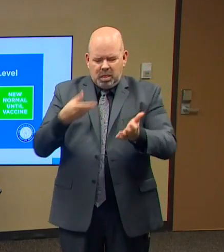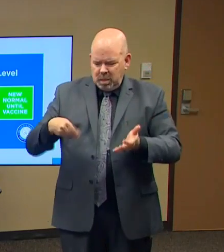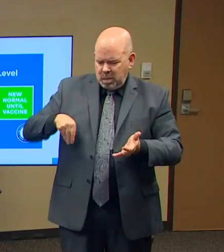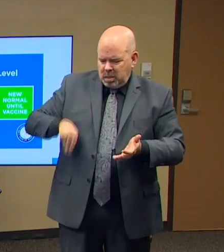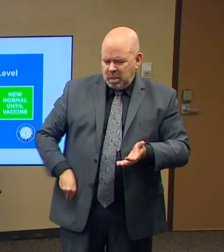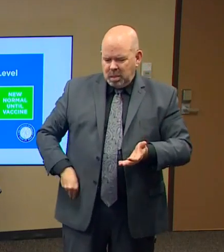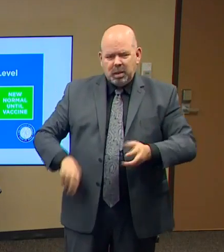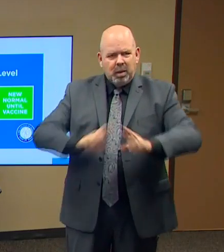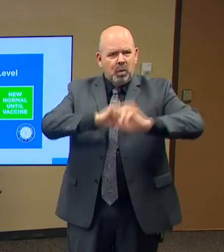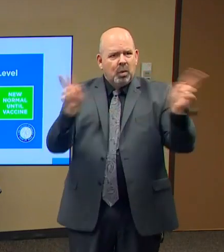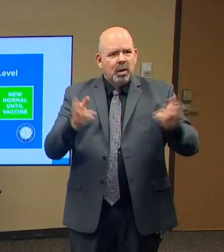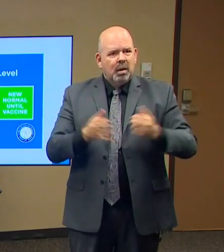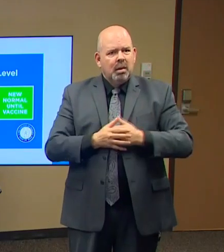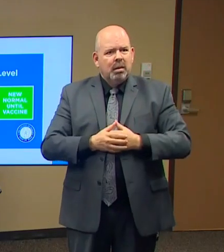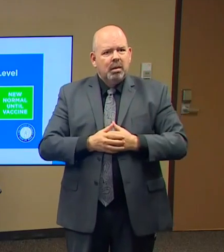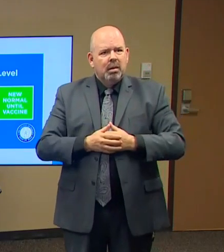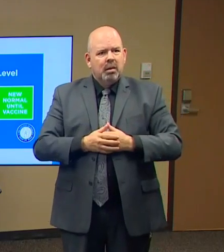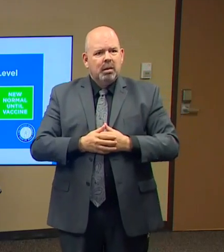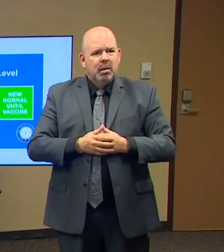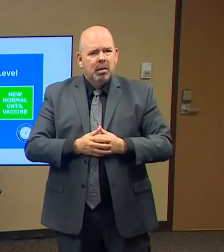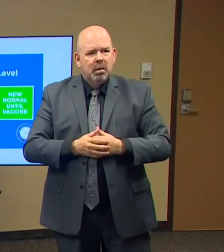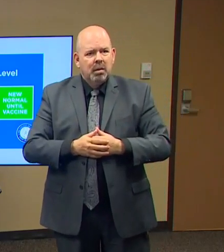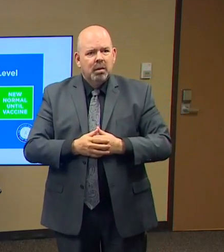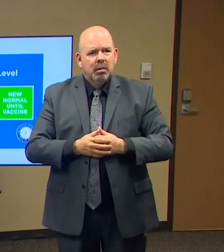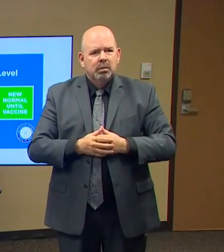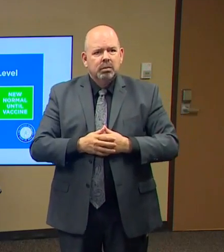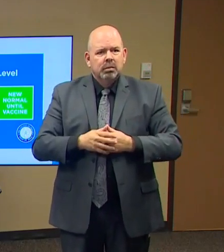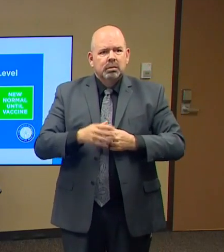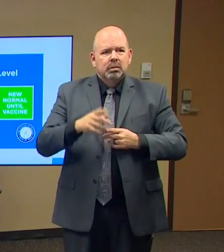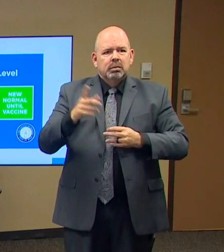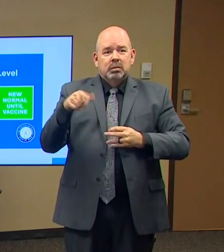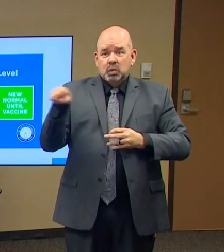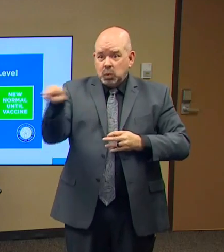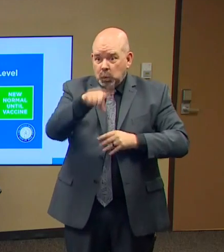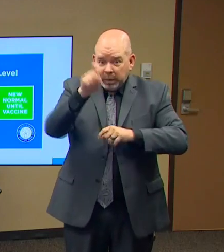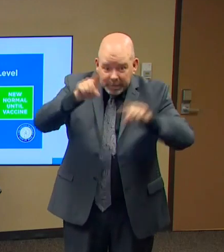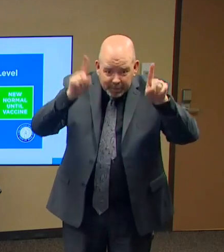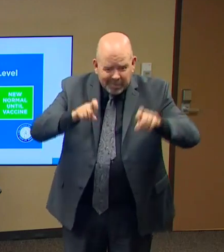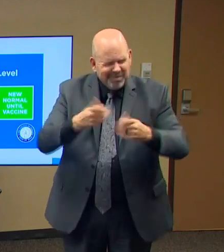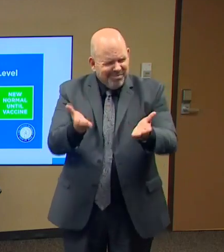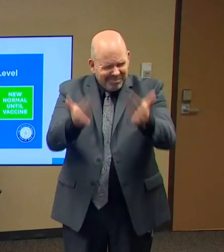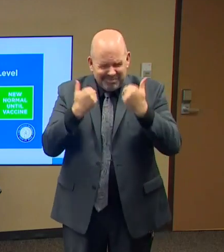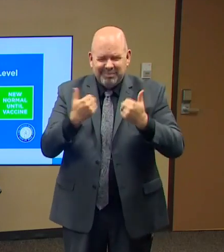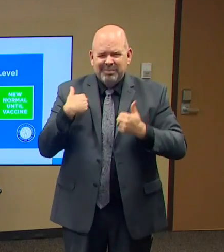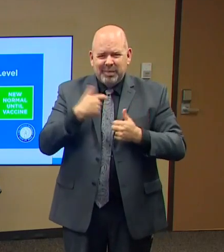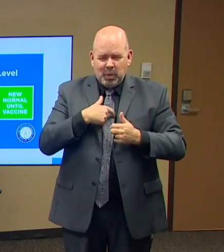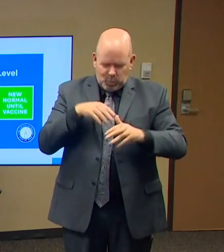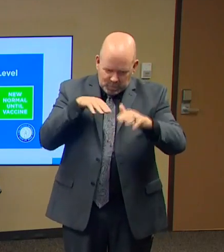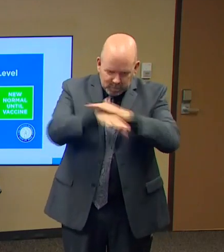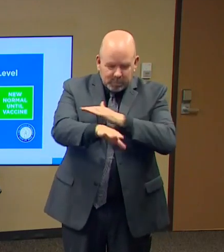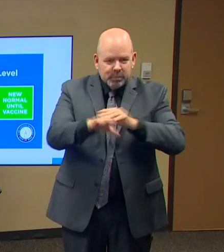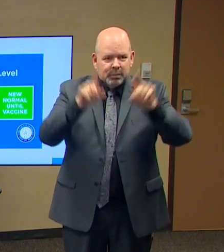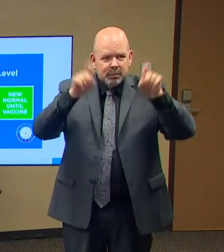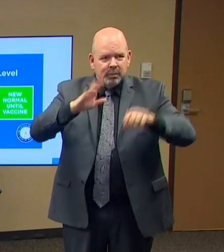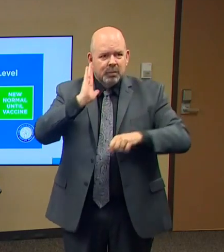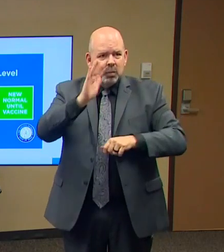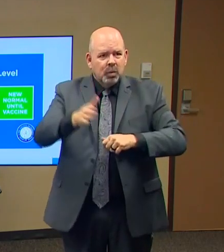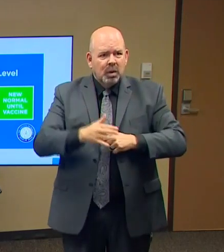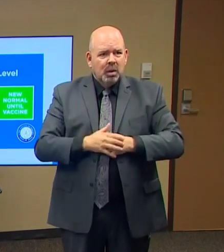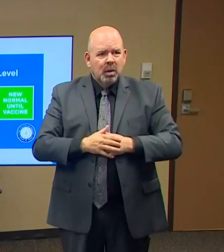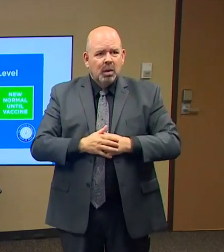do. And again, we do it for more of the population and see what those numbers might look at. We're not singling out